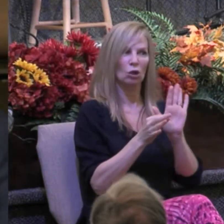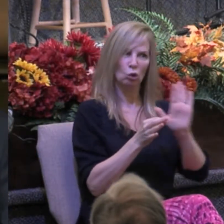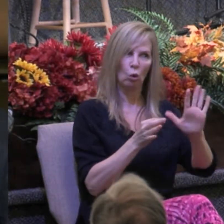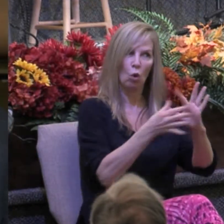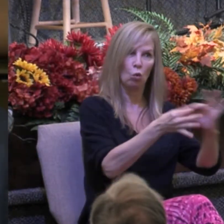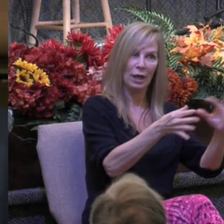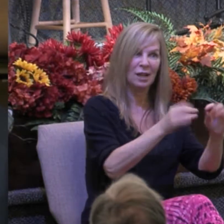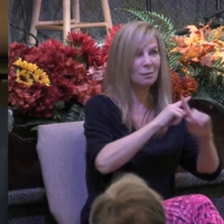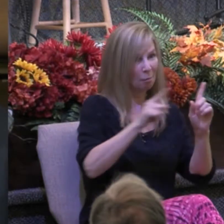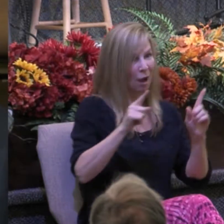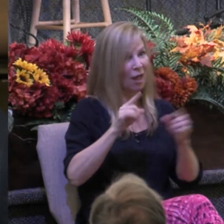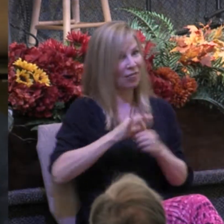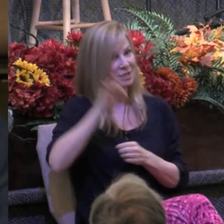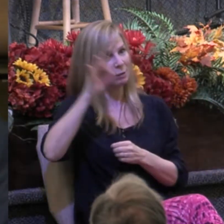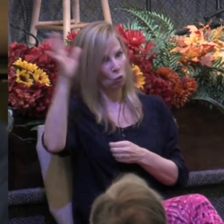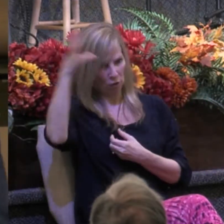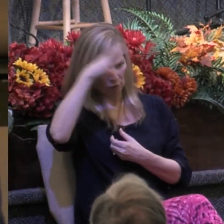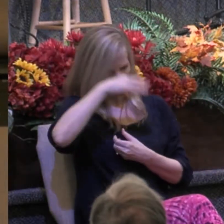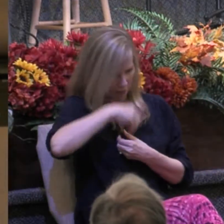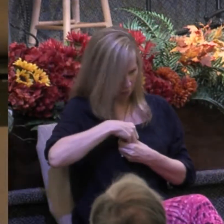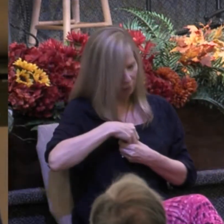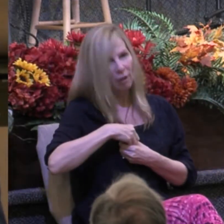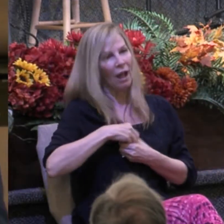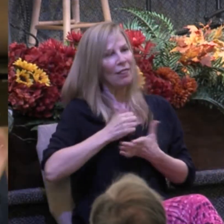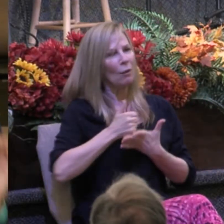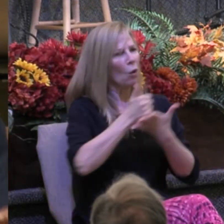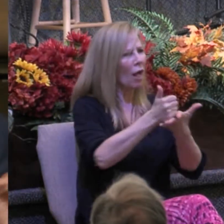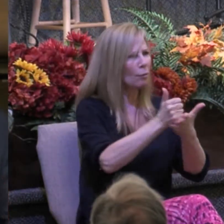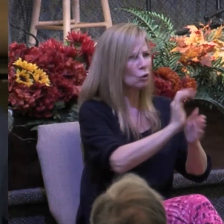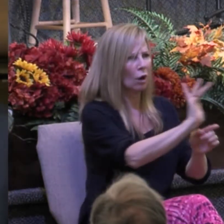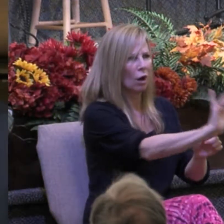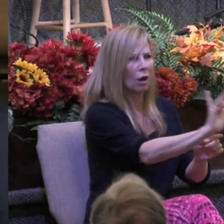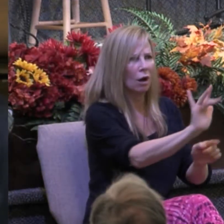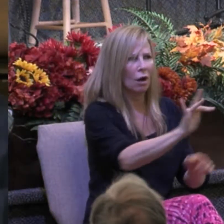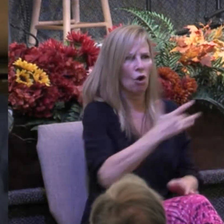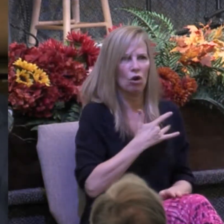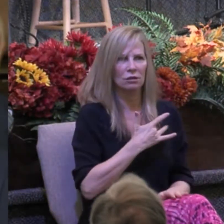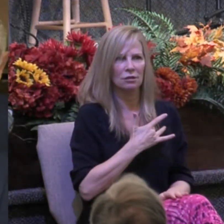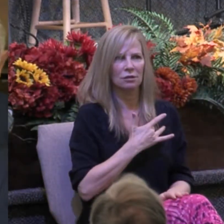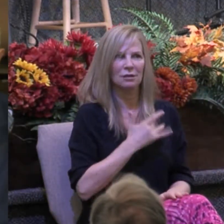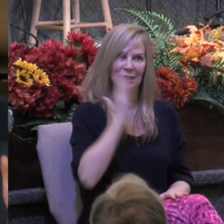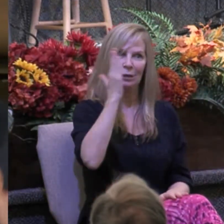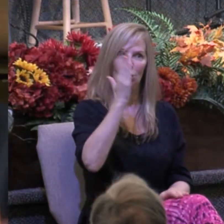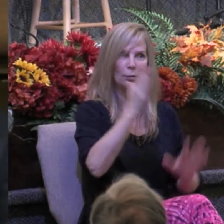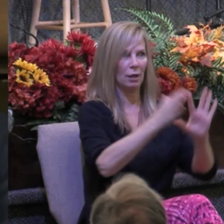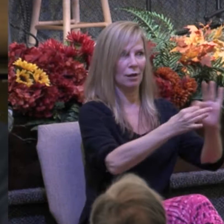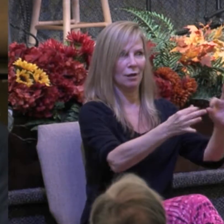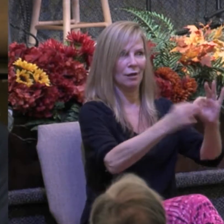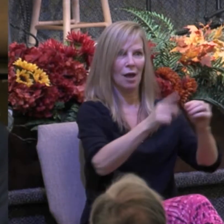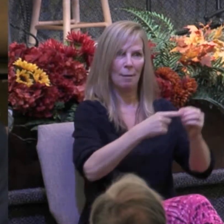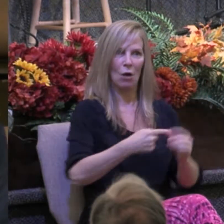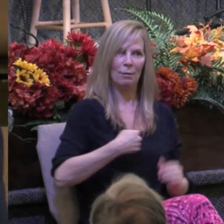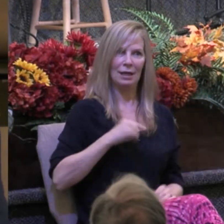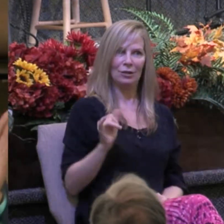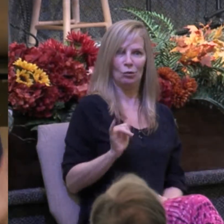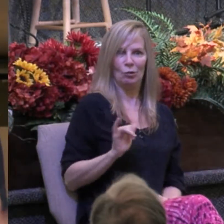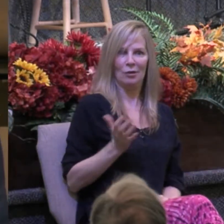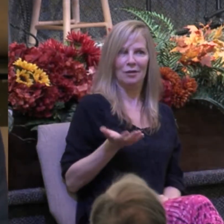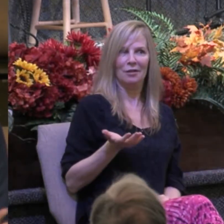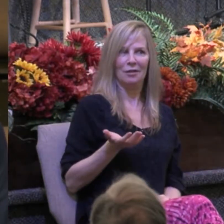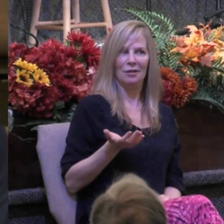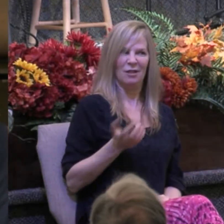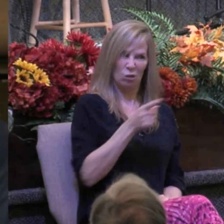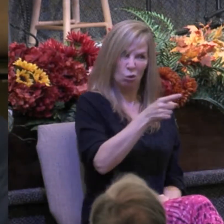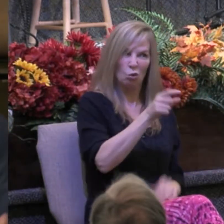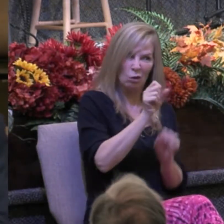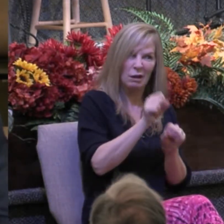the Holy Spirit is going to work in people's hearts, and he will be witnessing, he will be testifying about me. In other words, they can count on the